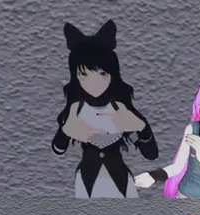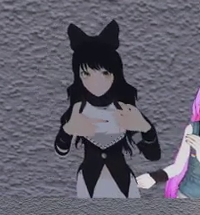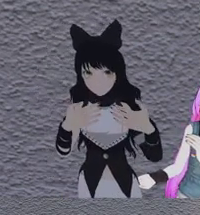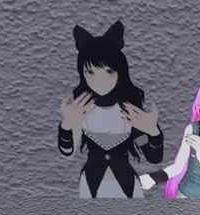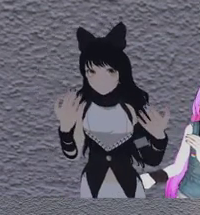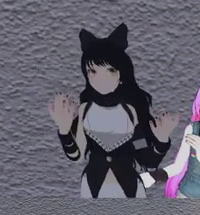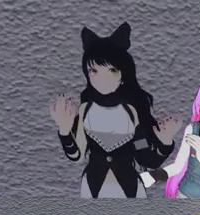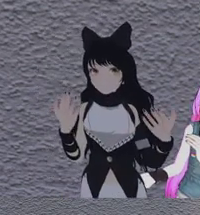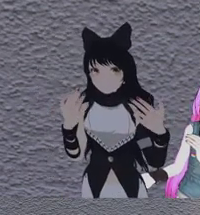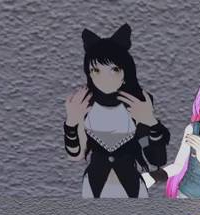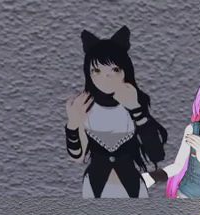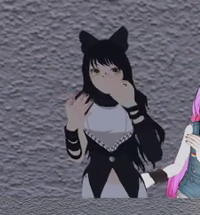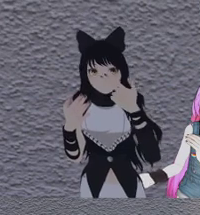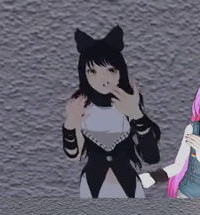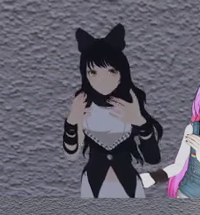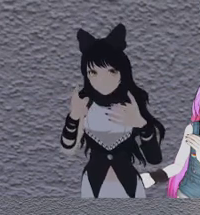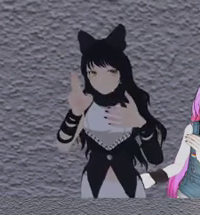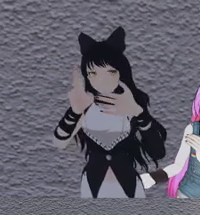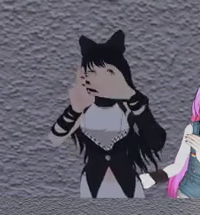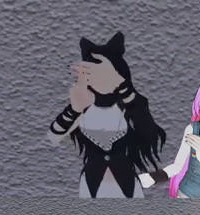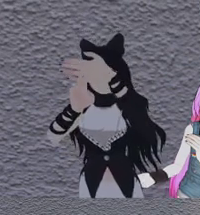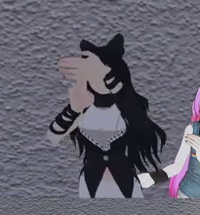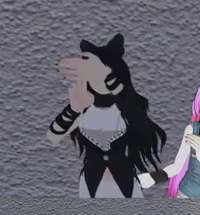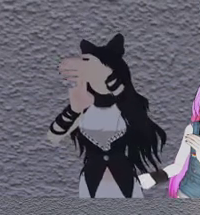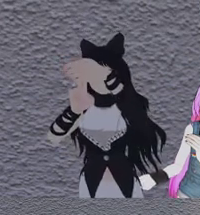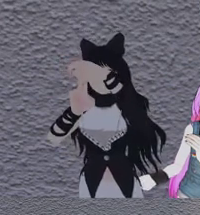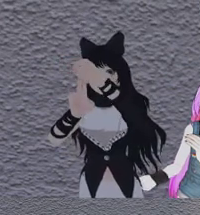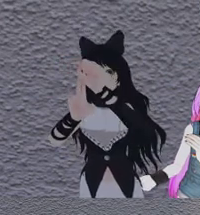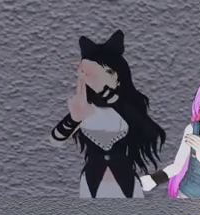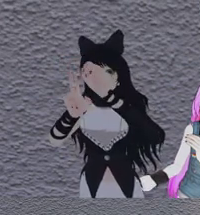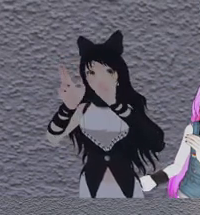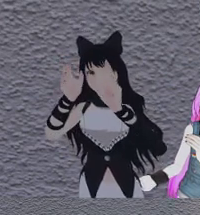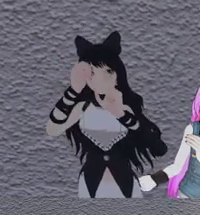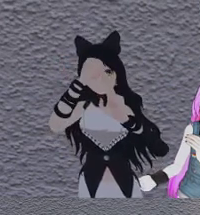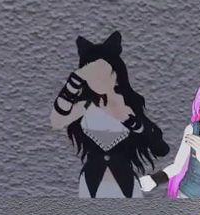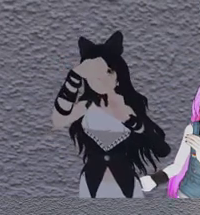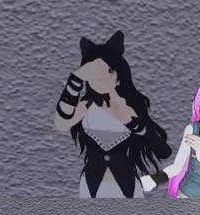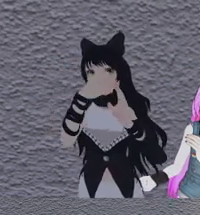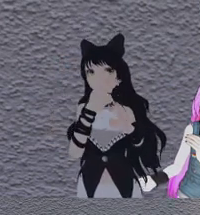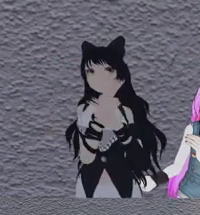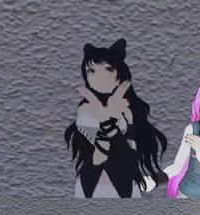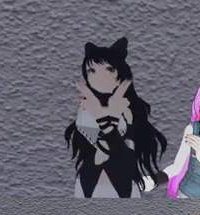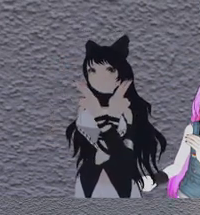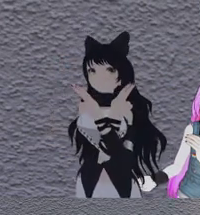And then the sign for relax. Watch.